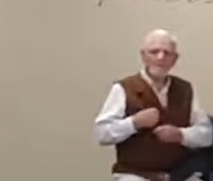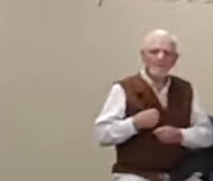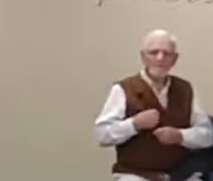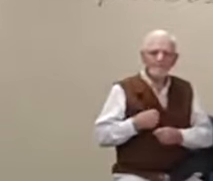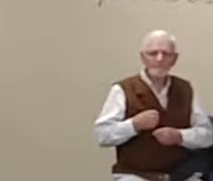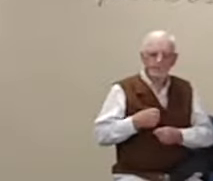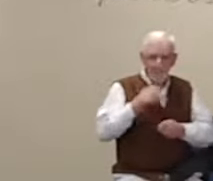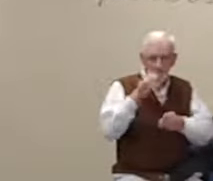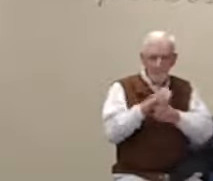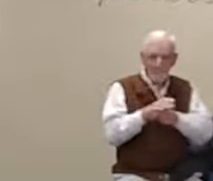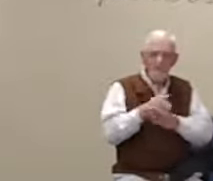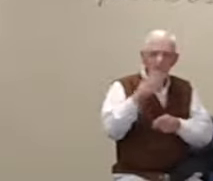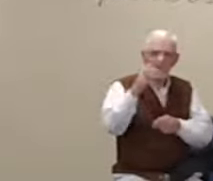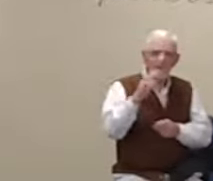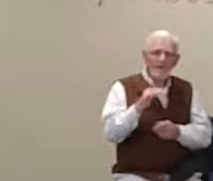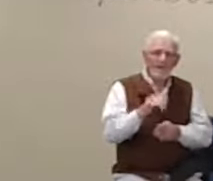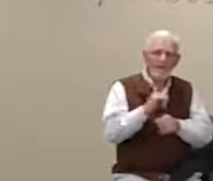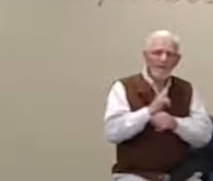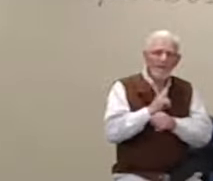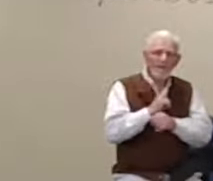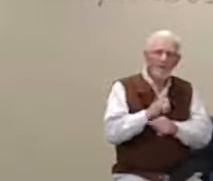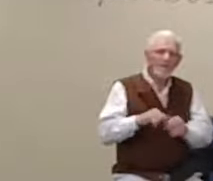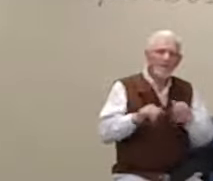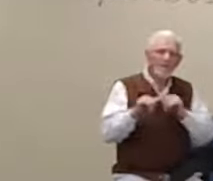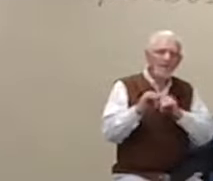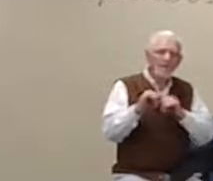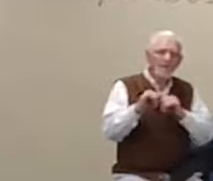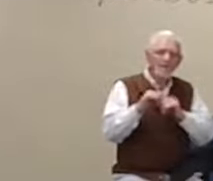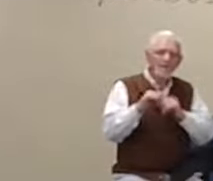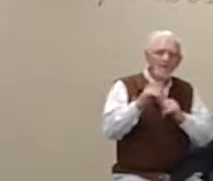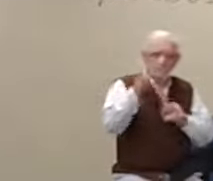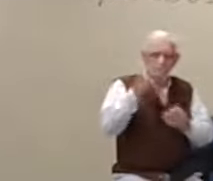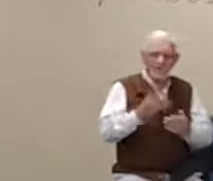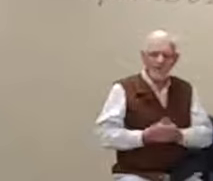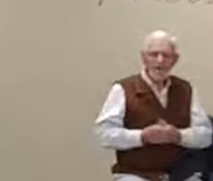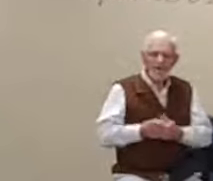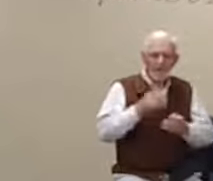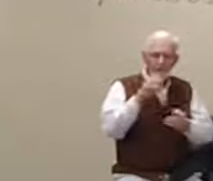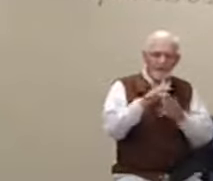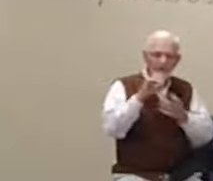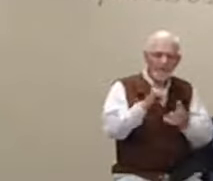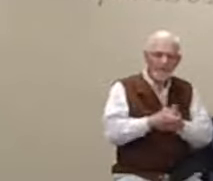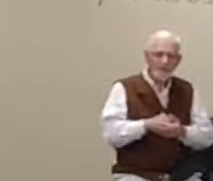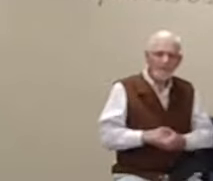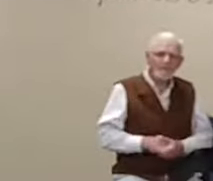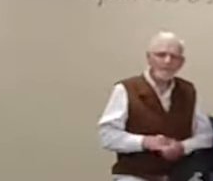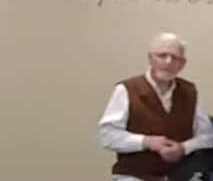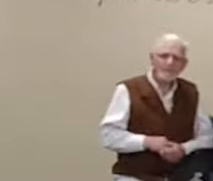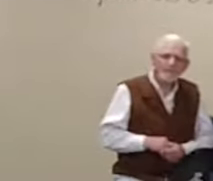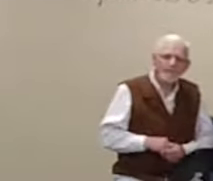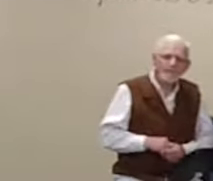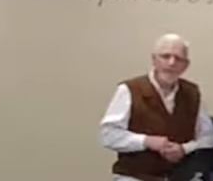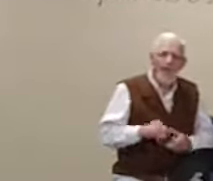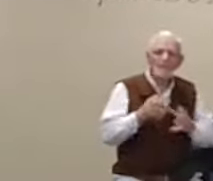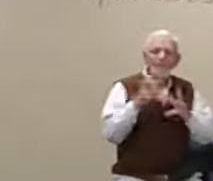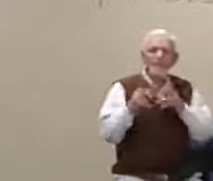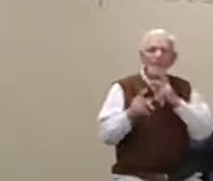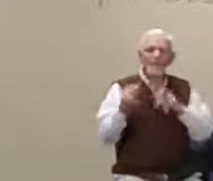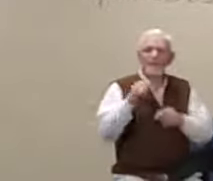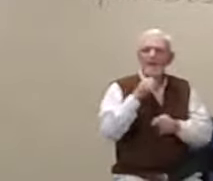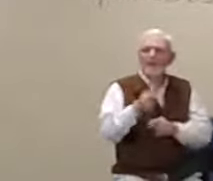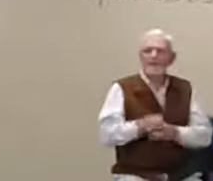Do you believe God loves you like he loves his only begotten son? You believe that? Most don't.